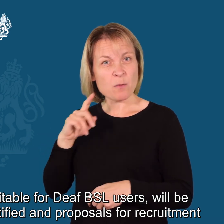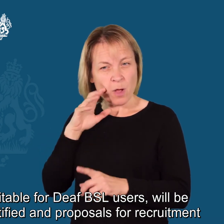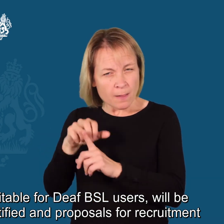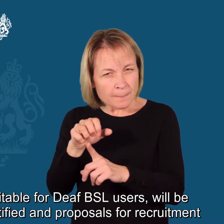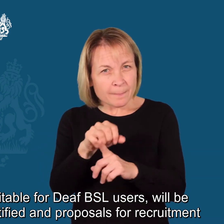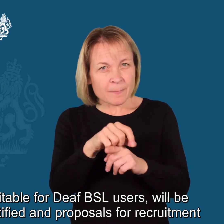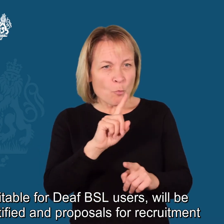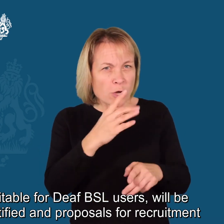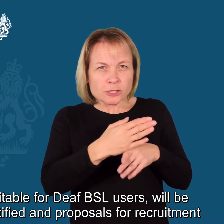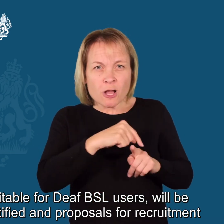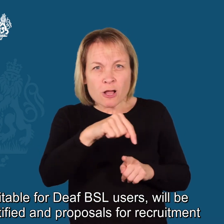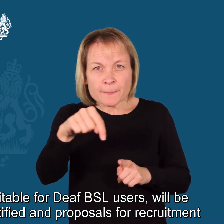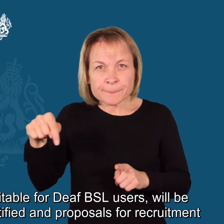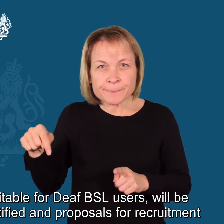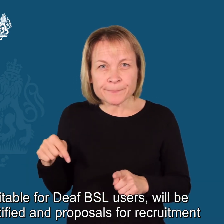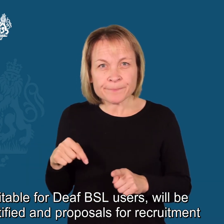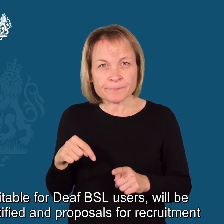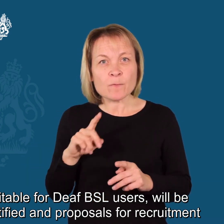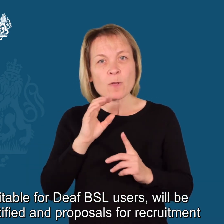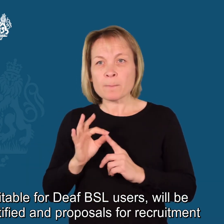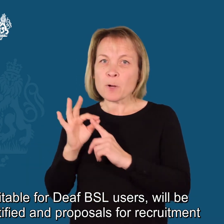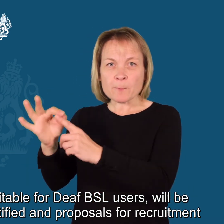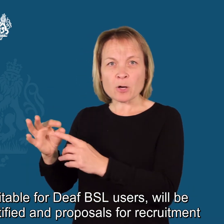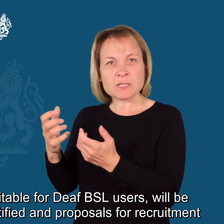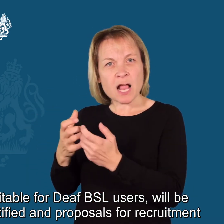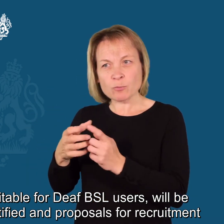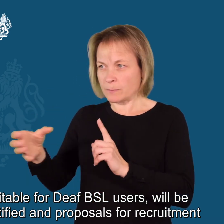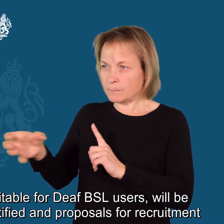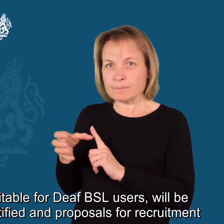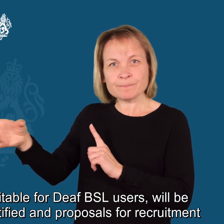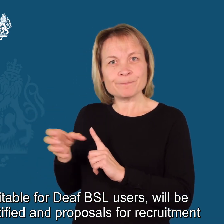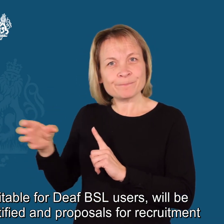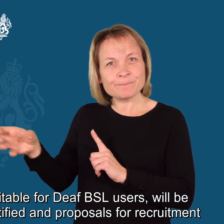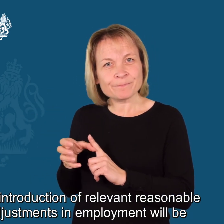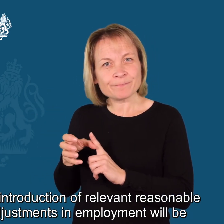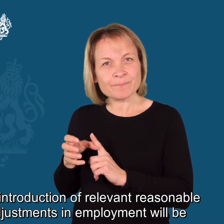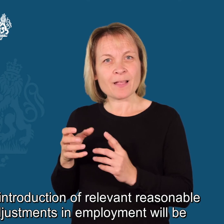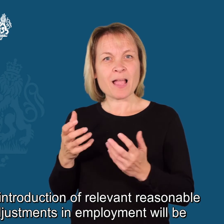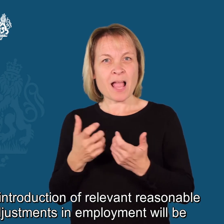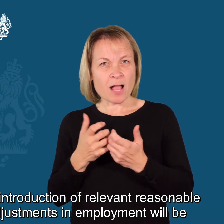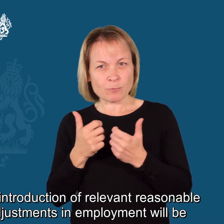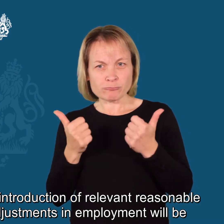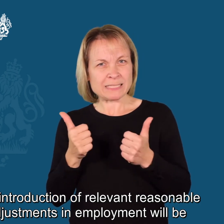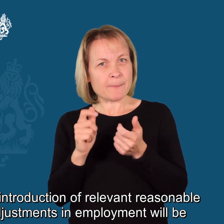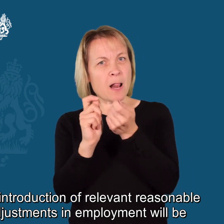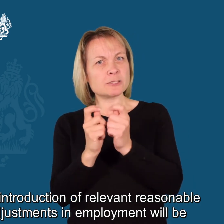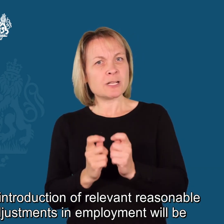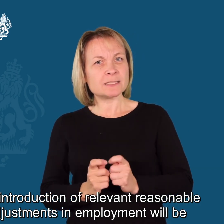for recruitment and introduction of relevant reasonable adjustments in employment will be process mapped.